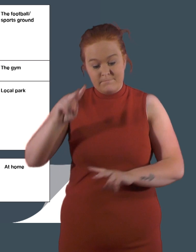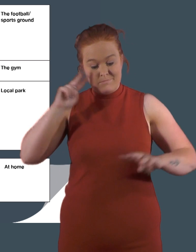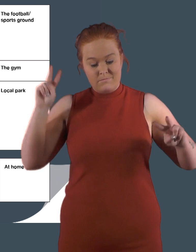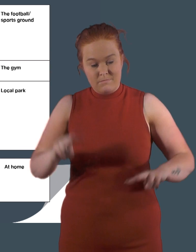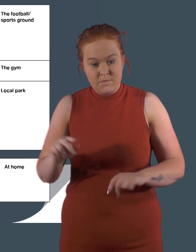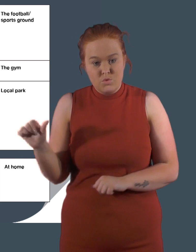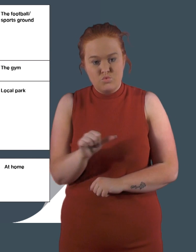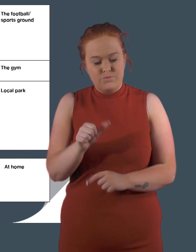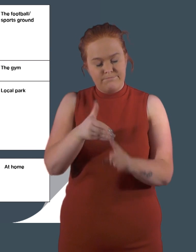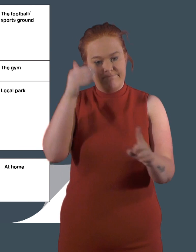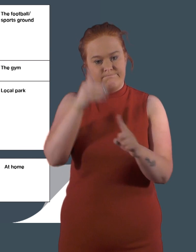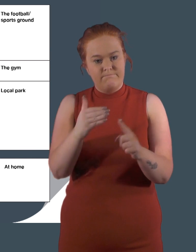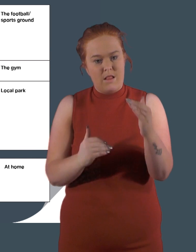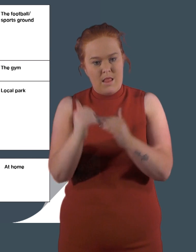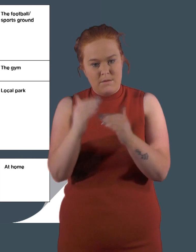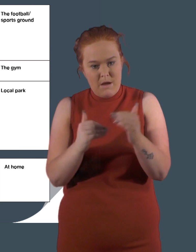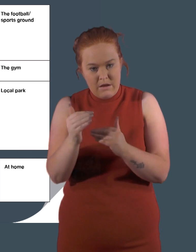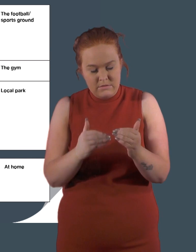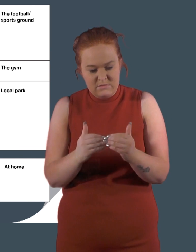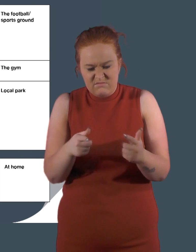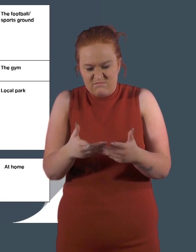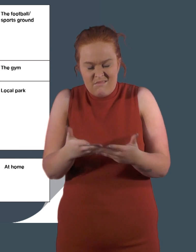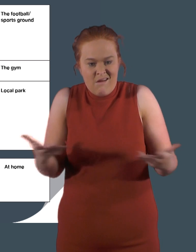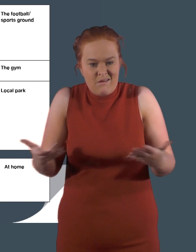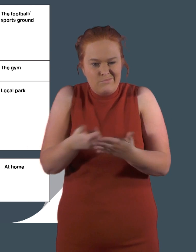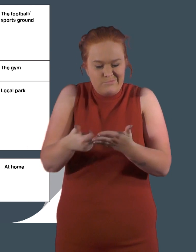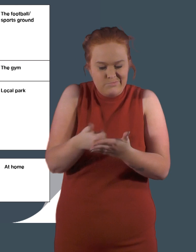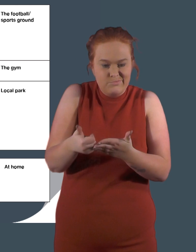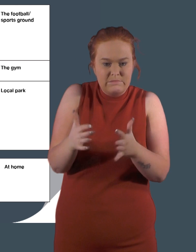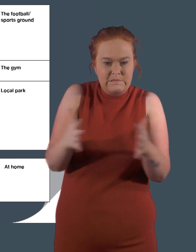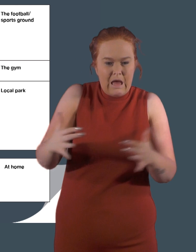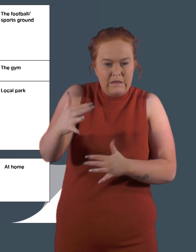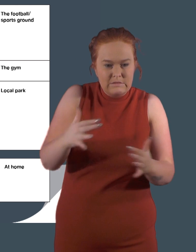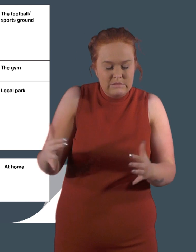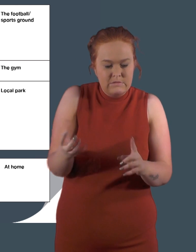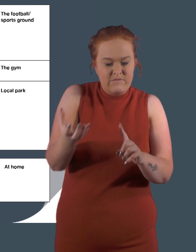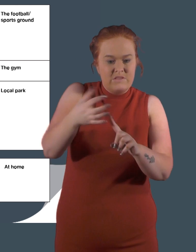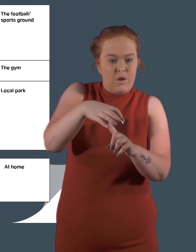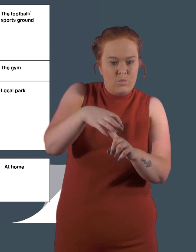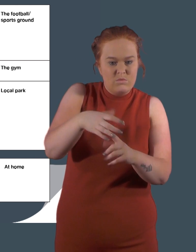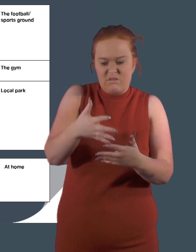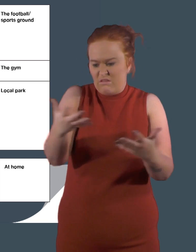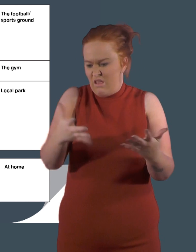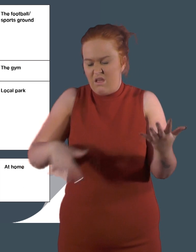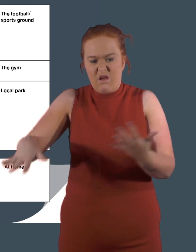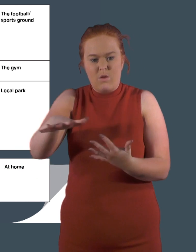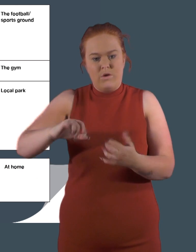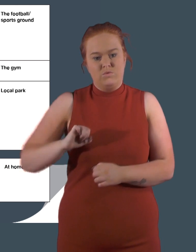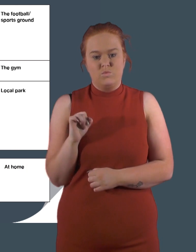happens? And the instruction is mark each place that you think sectarianism happens with a dot or a